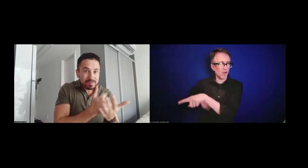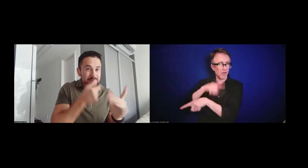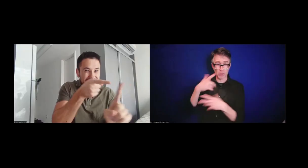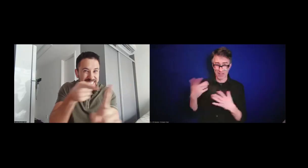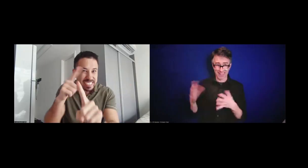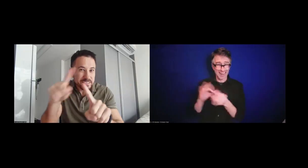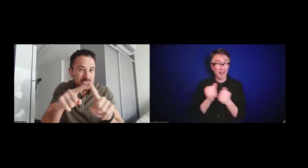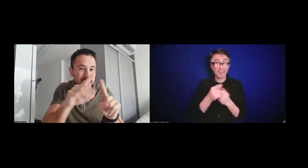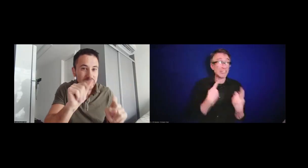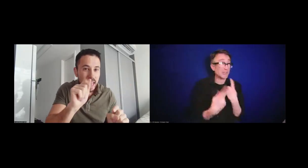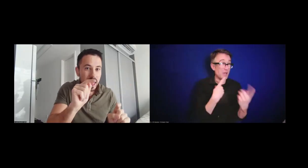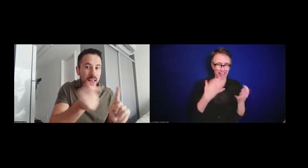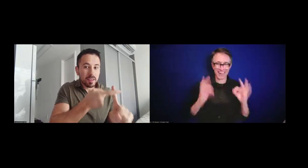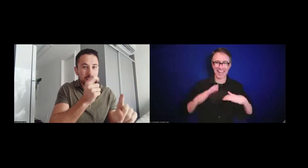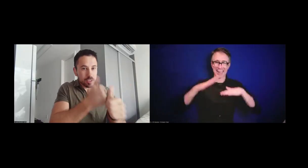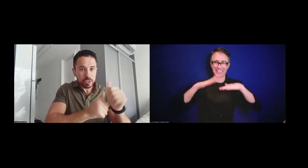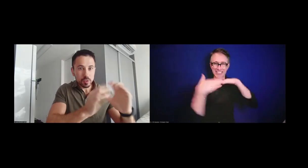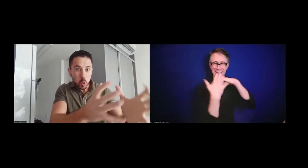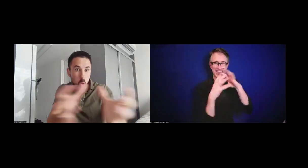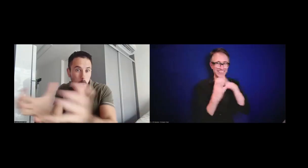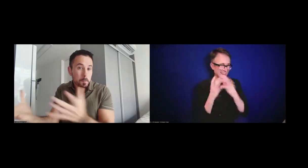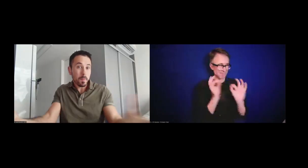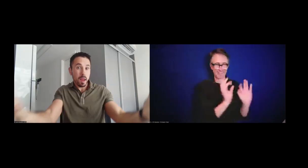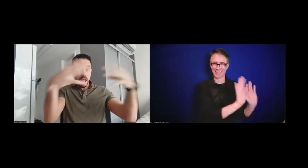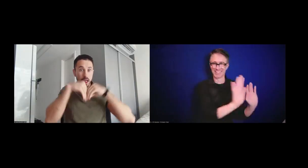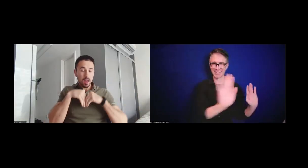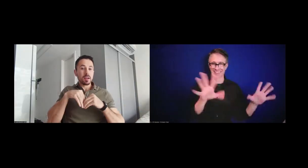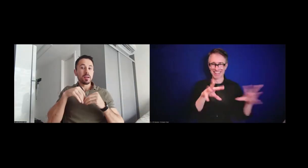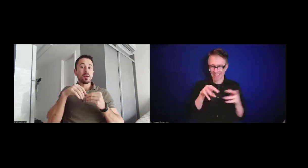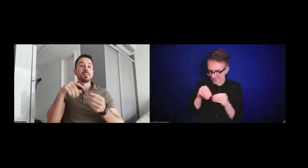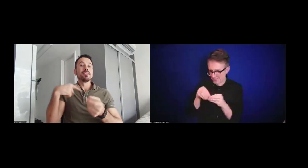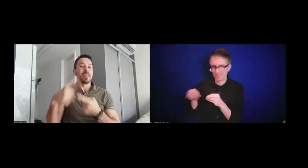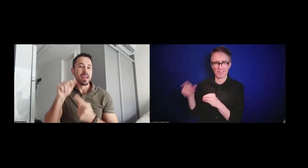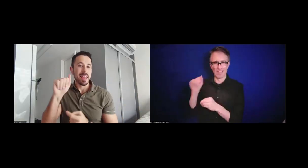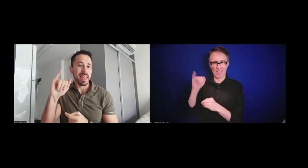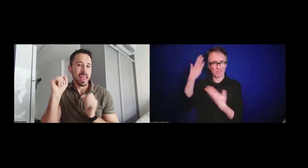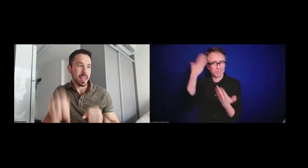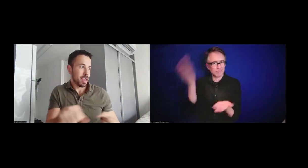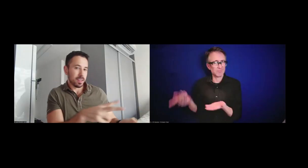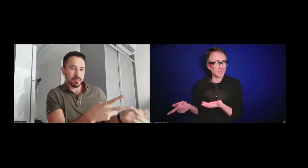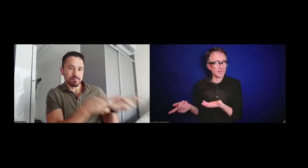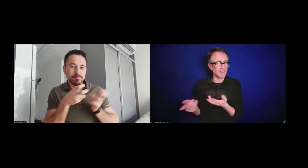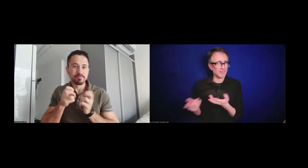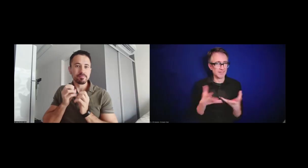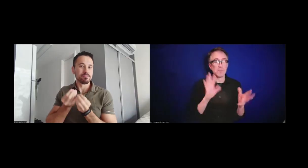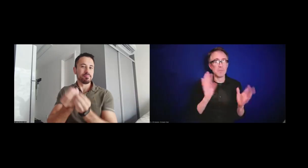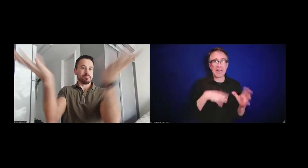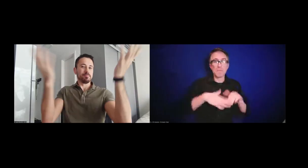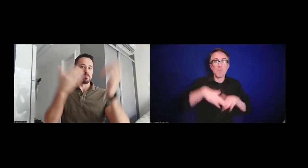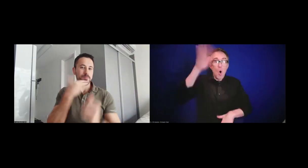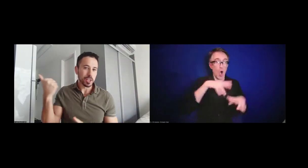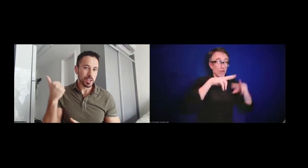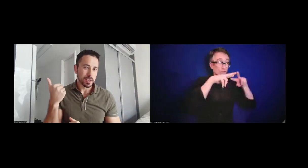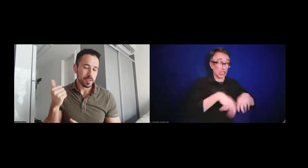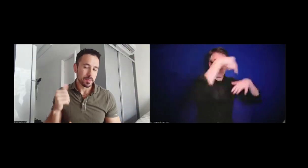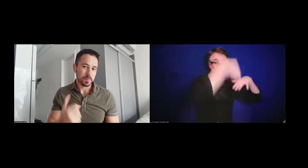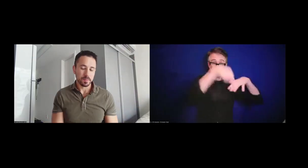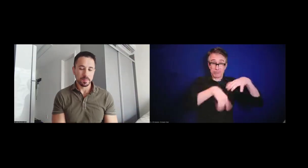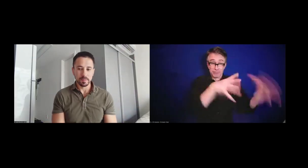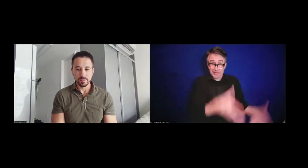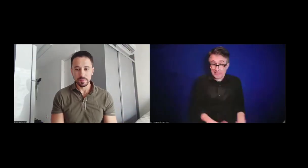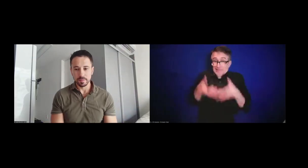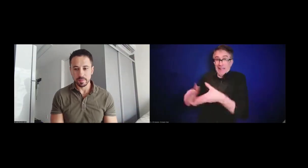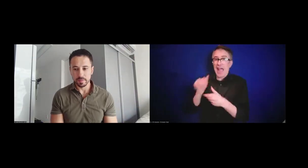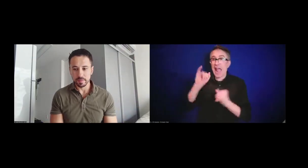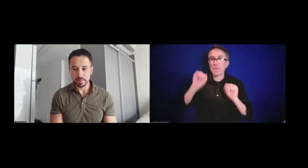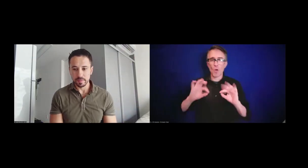to understand disability. What that also means is that there's a lot of effort that needs to be done and work to